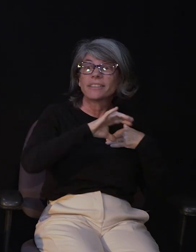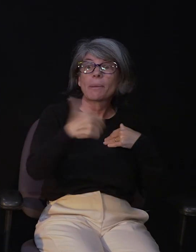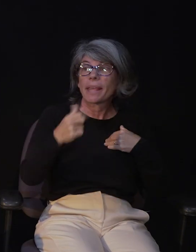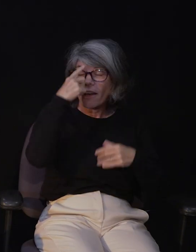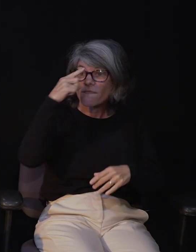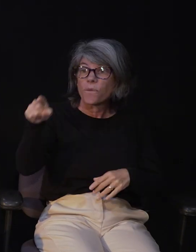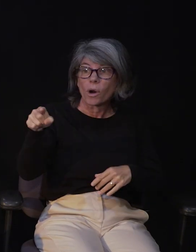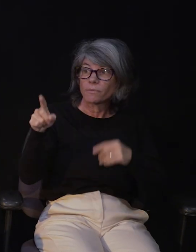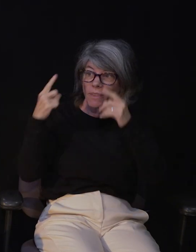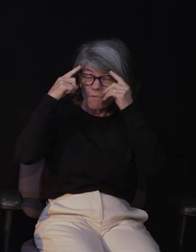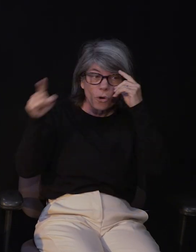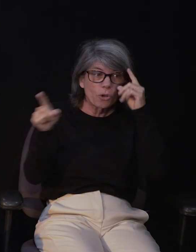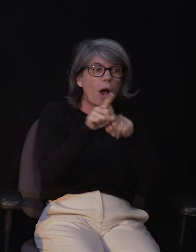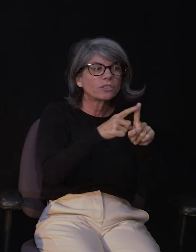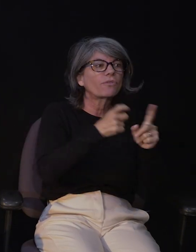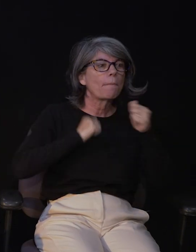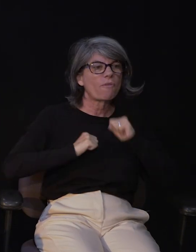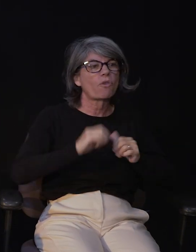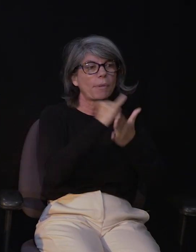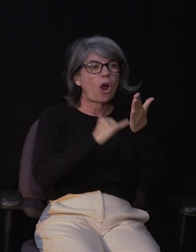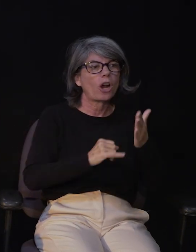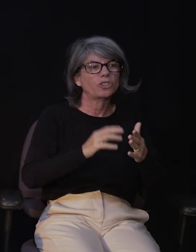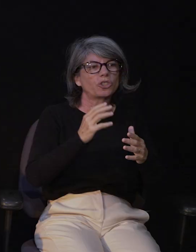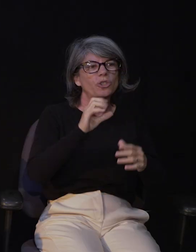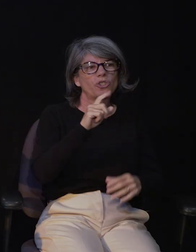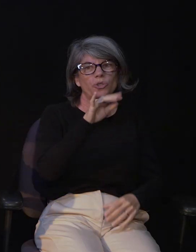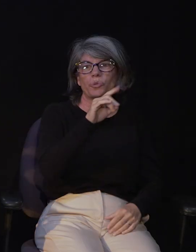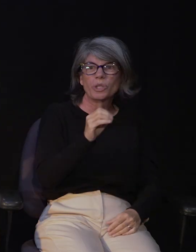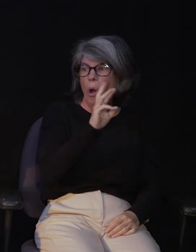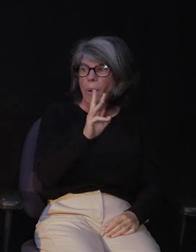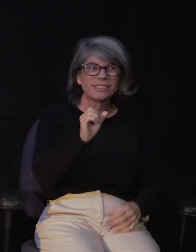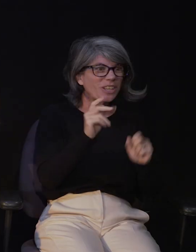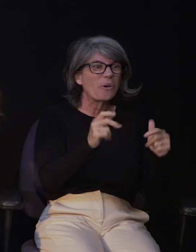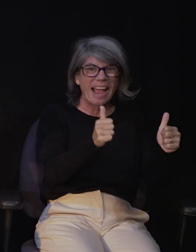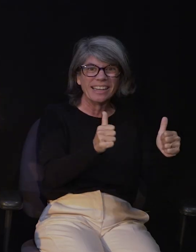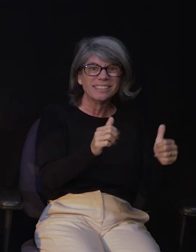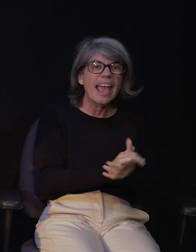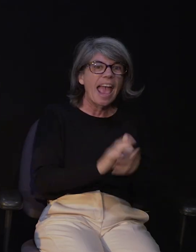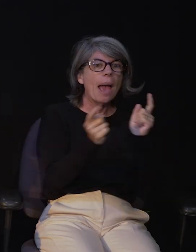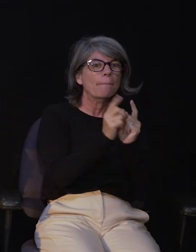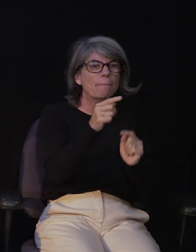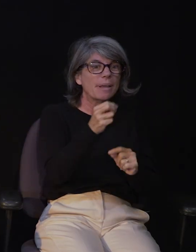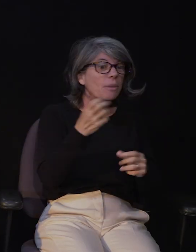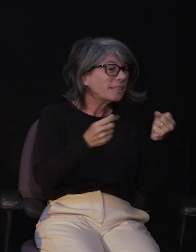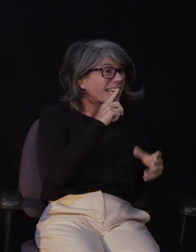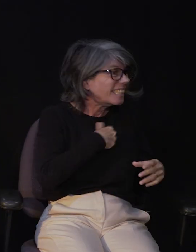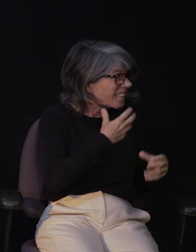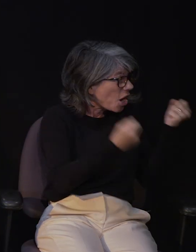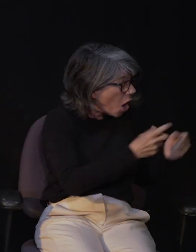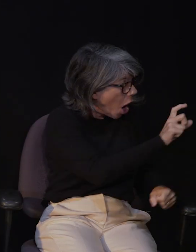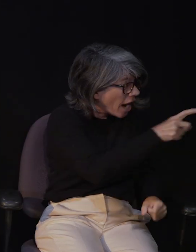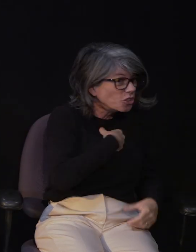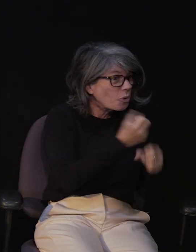else for you from Performing Arts Studio West. And MEET the Biz. What is it, car? Is it a car? A little,